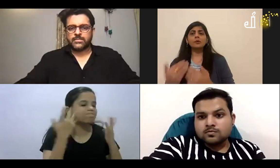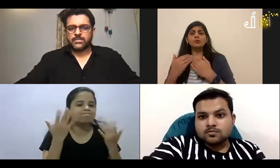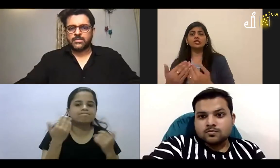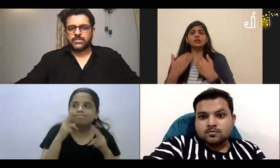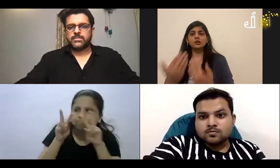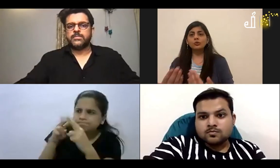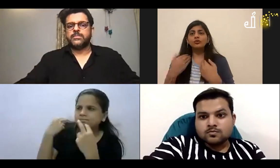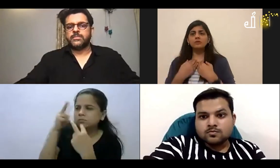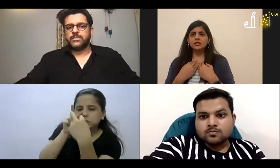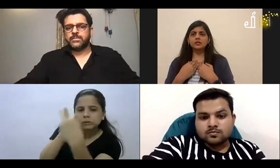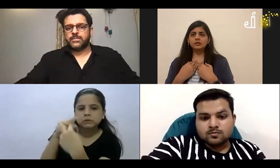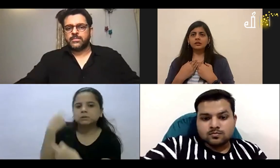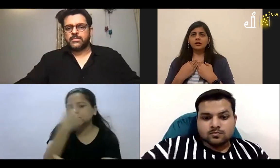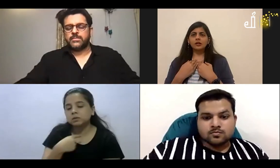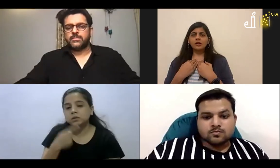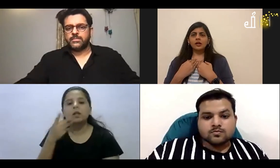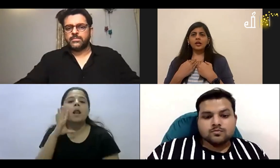nothing but a visual cue for me,